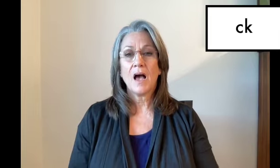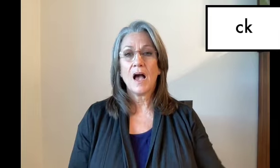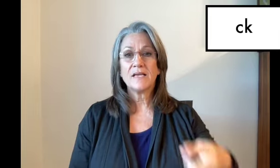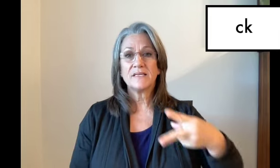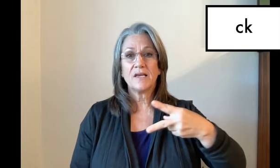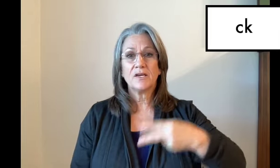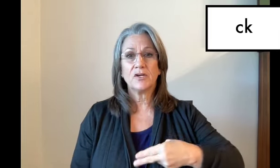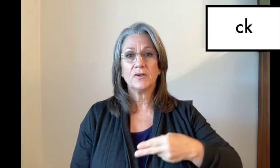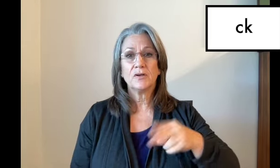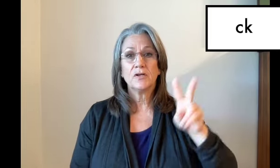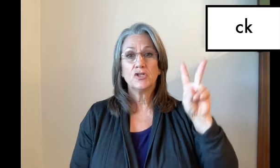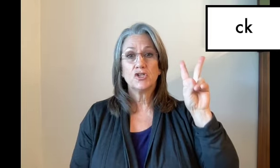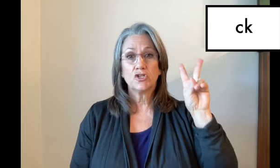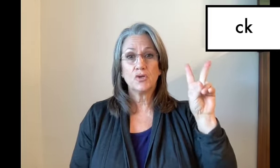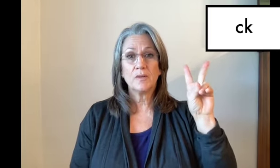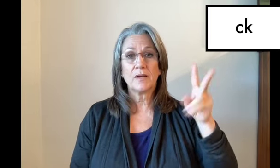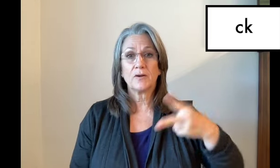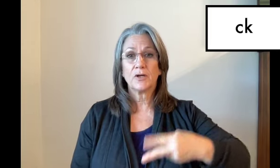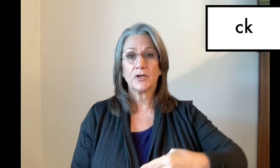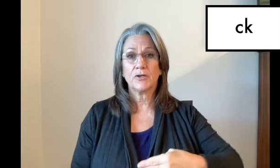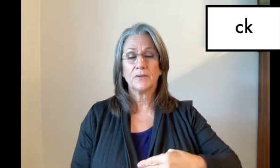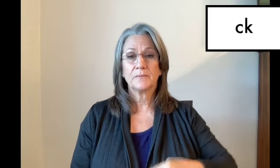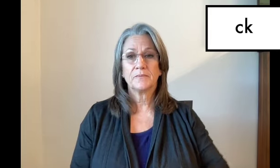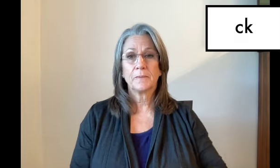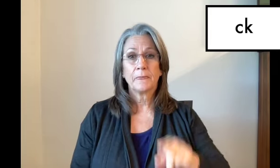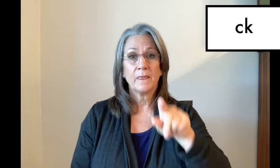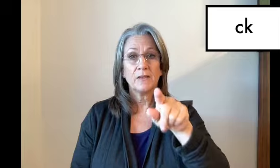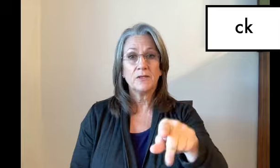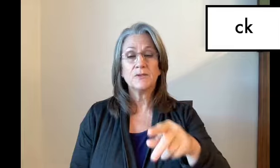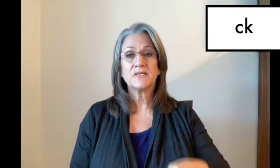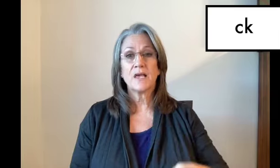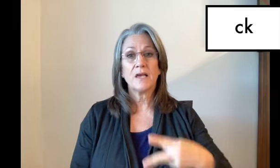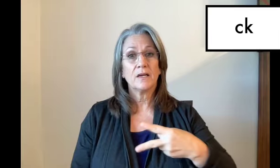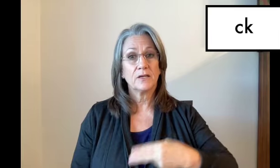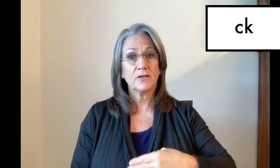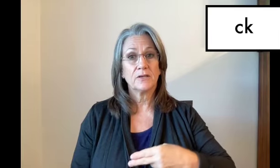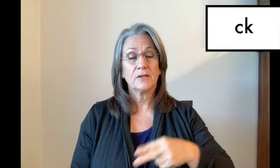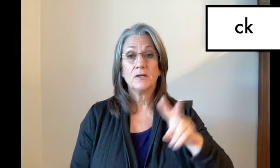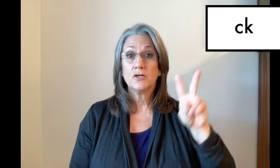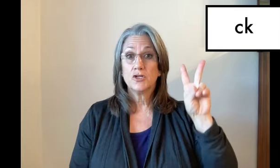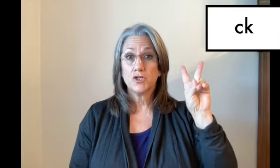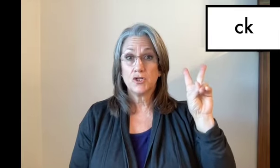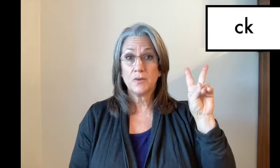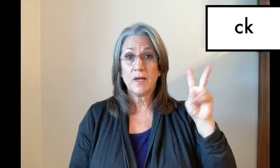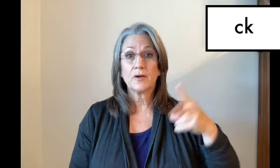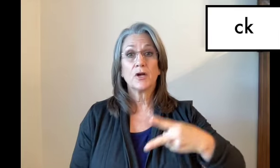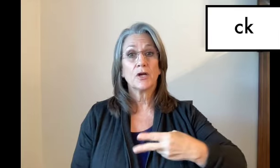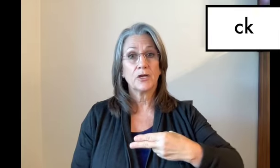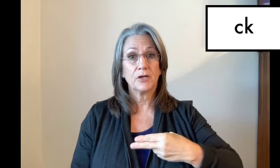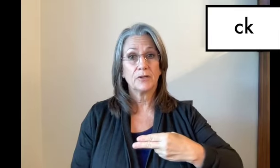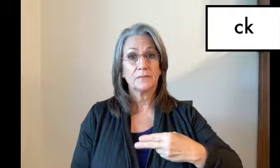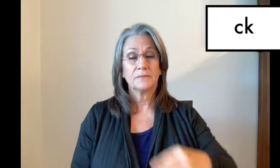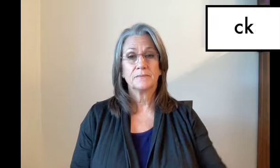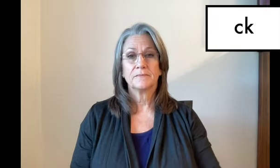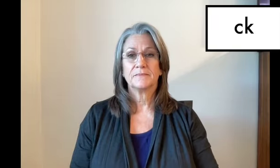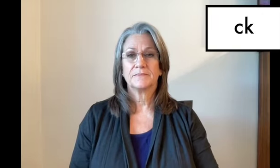I say k, two-letter k. You say k, two-letter k.